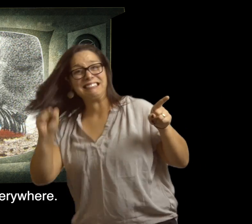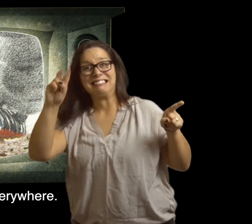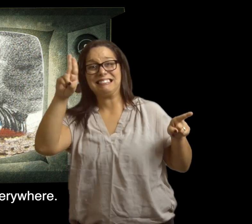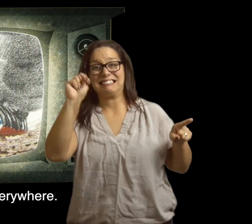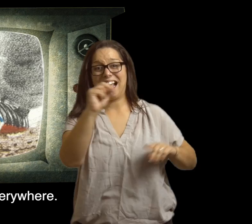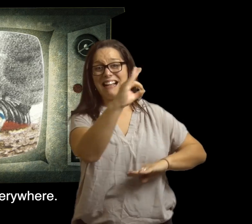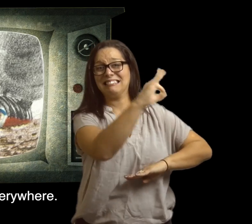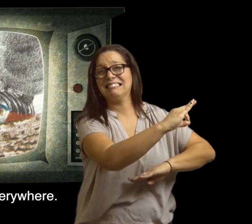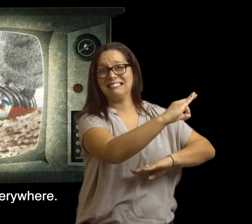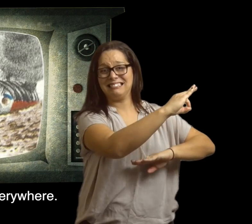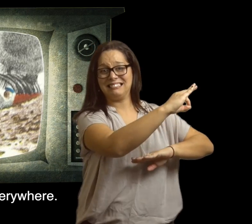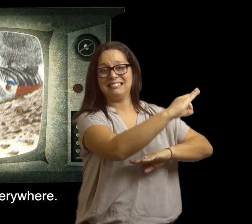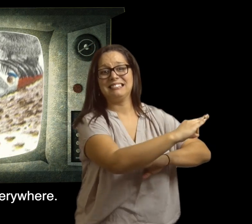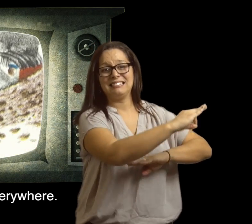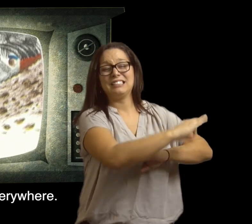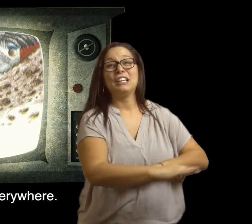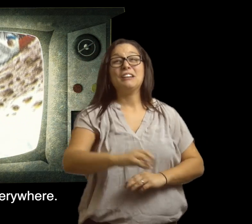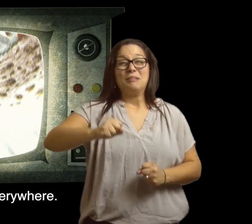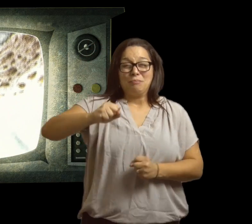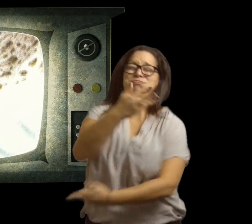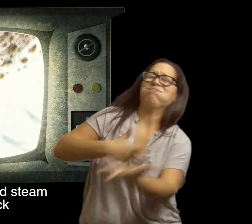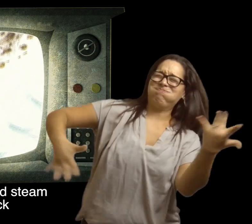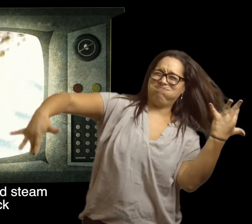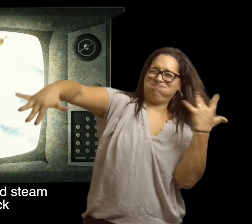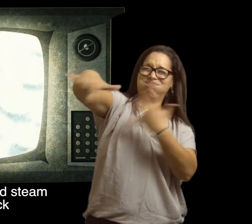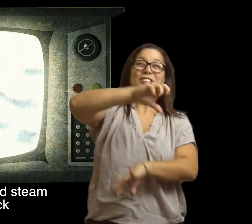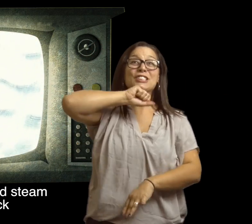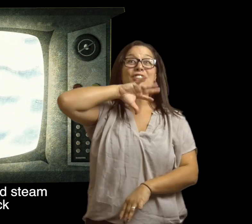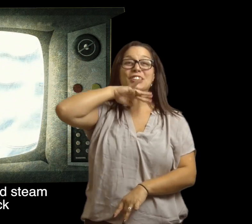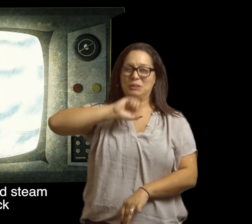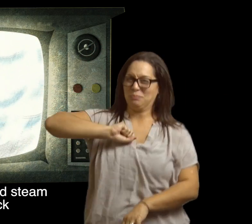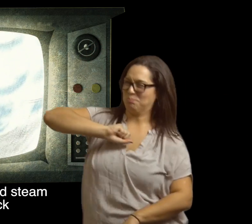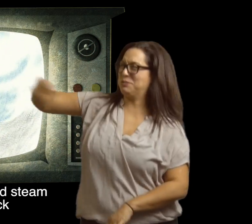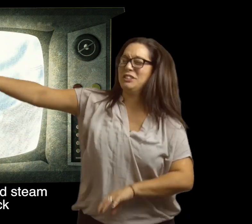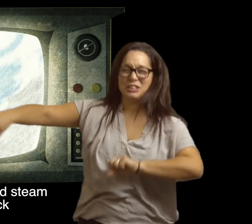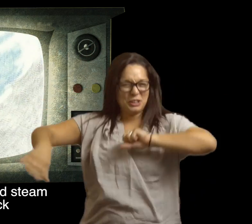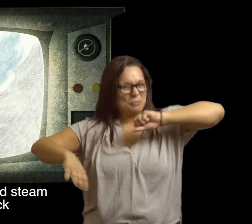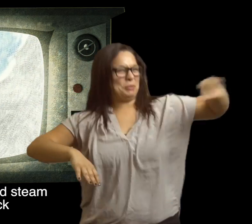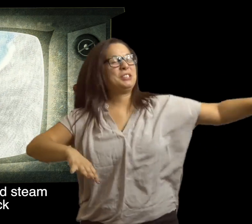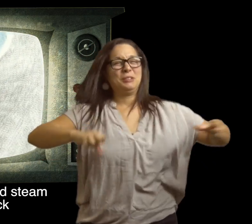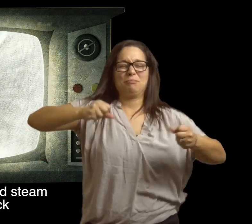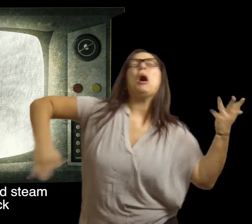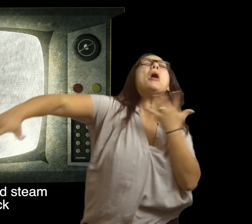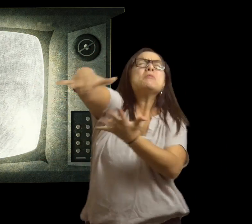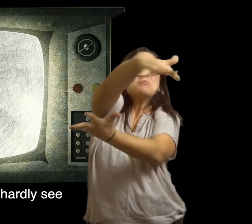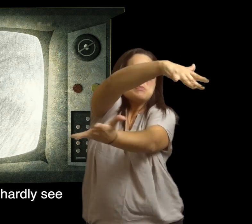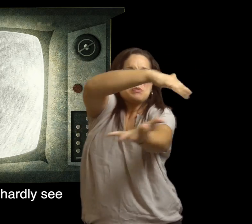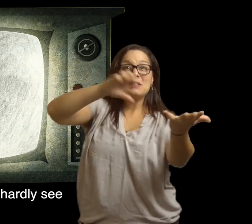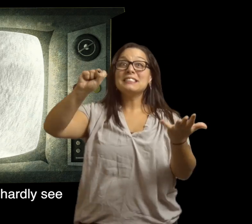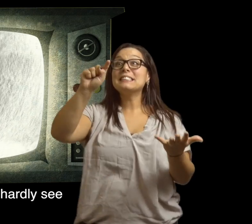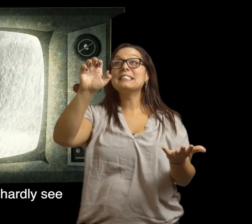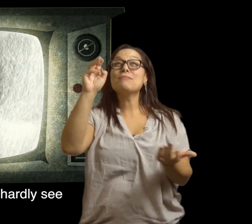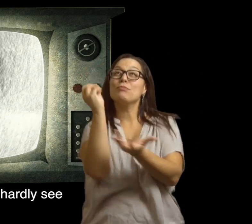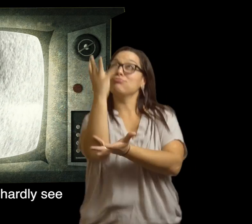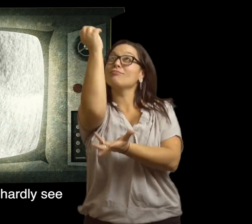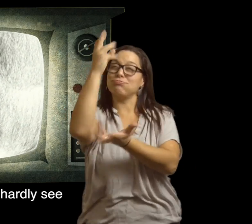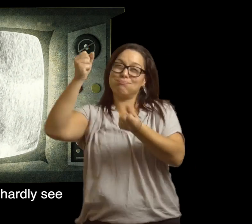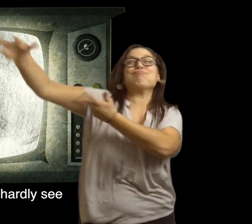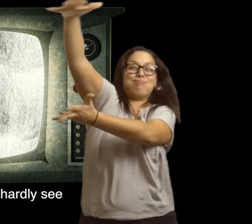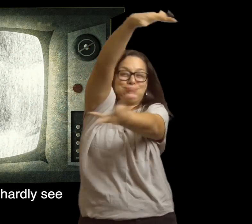Dirt was flying everywhere, and the smoke and steam were so thick that the people could hardly see